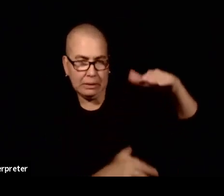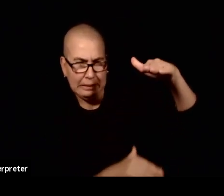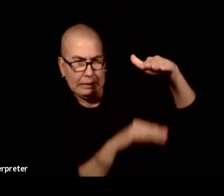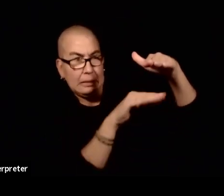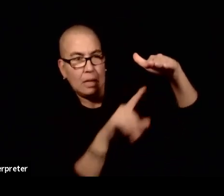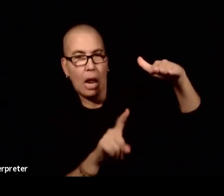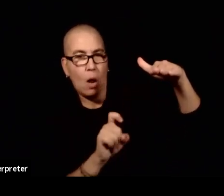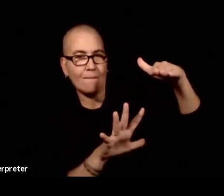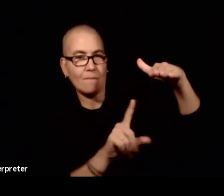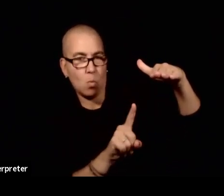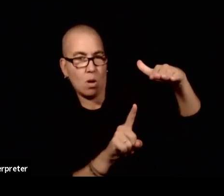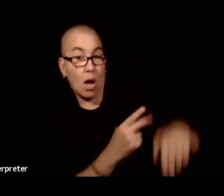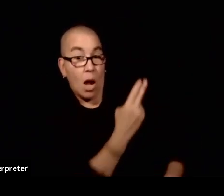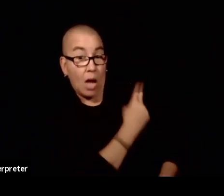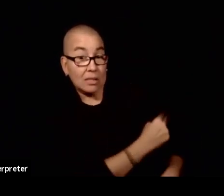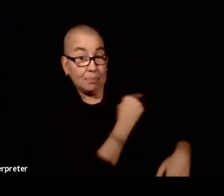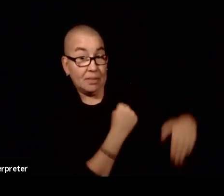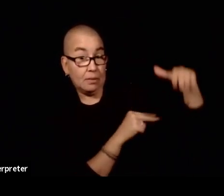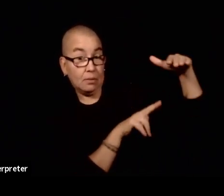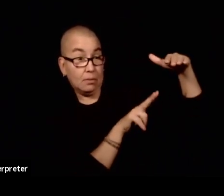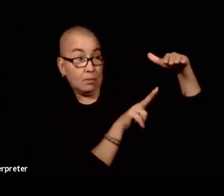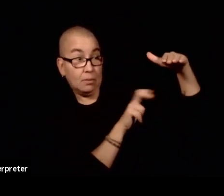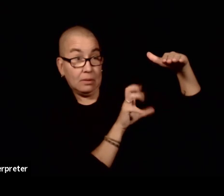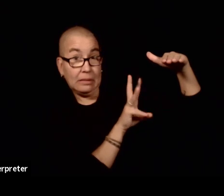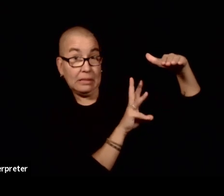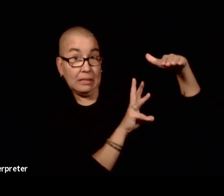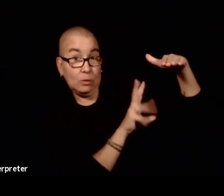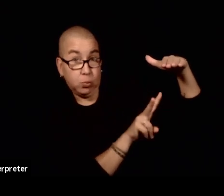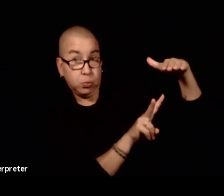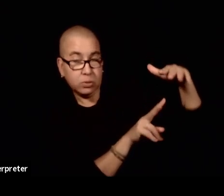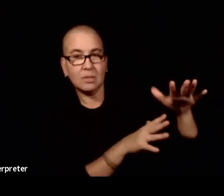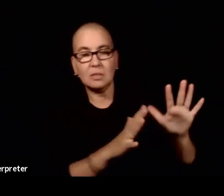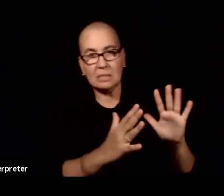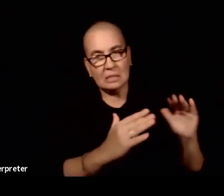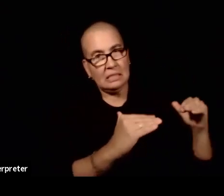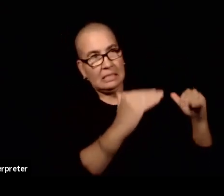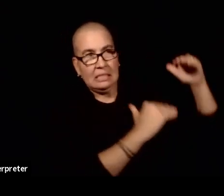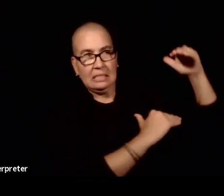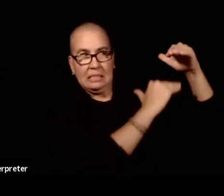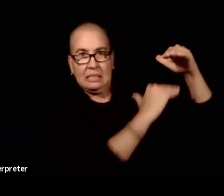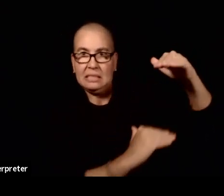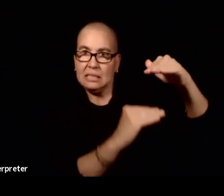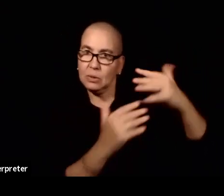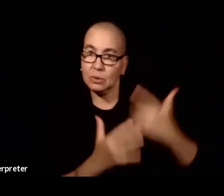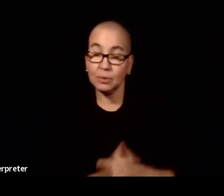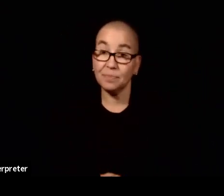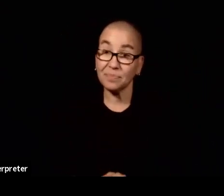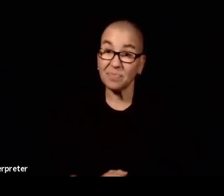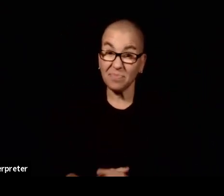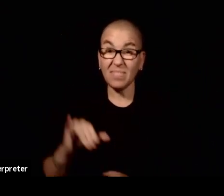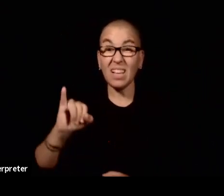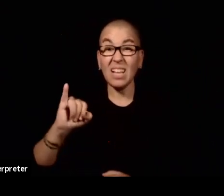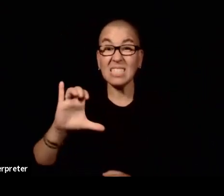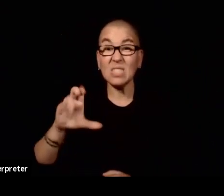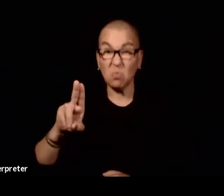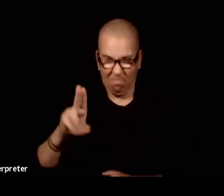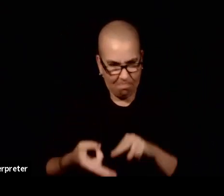prior, 10 additional in the ICU. Again, these are levels of hospitalization that we've not seen since May as